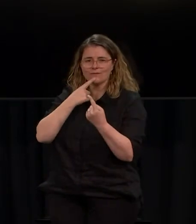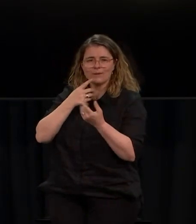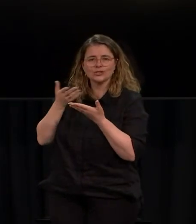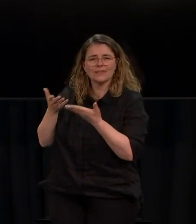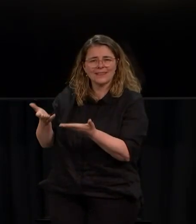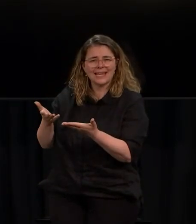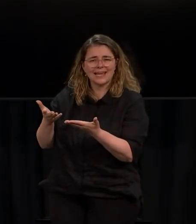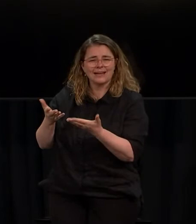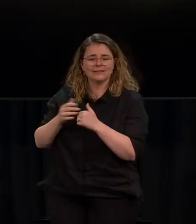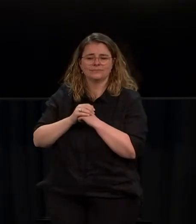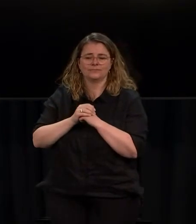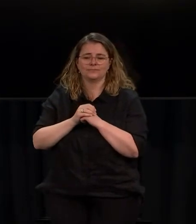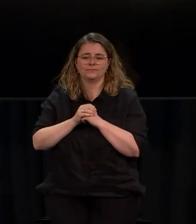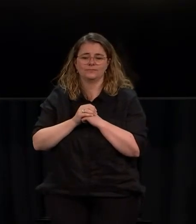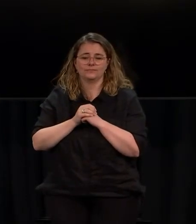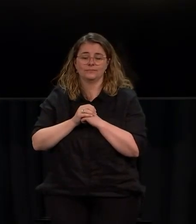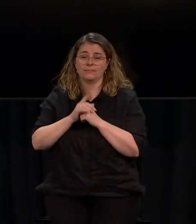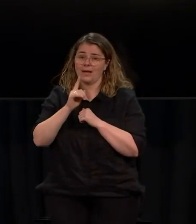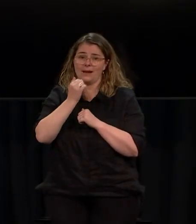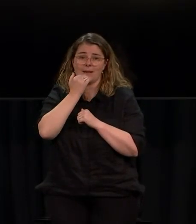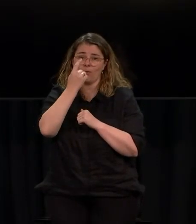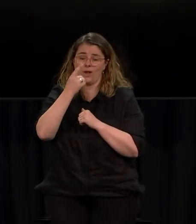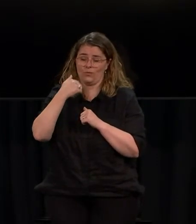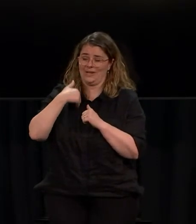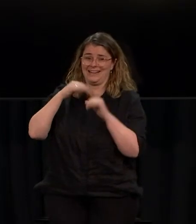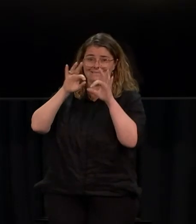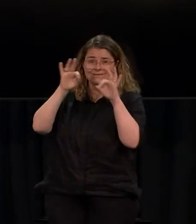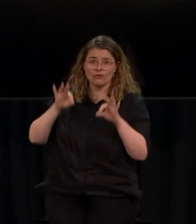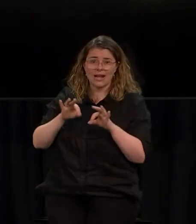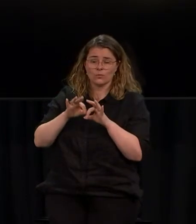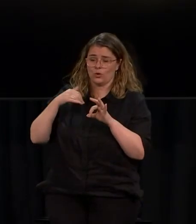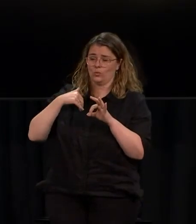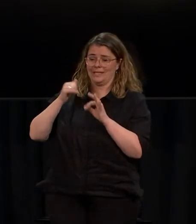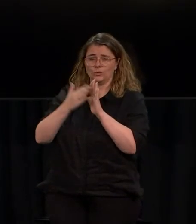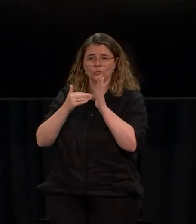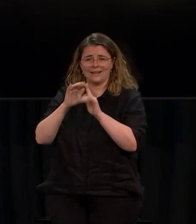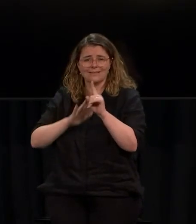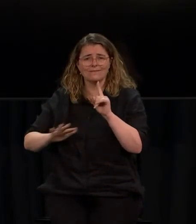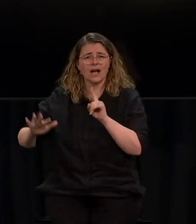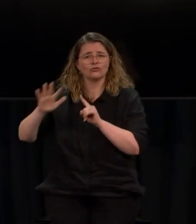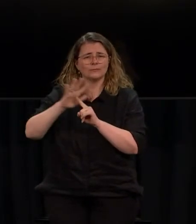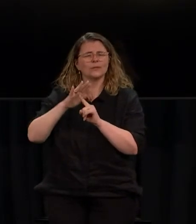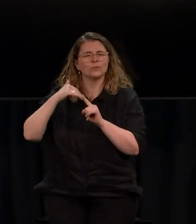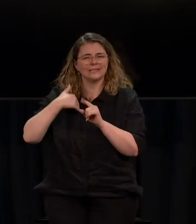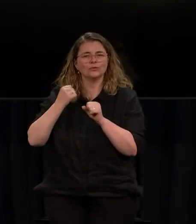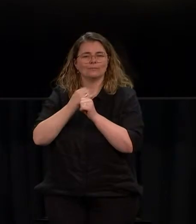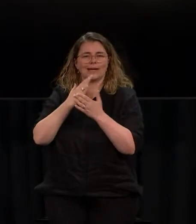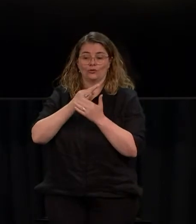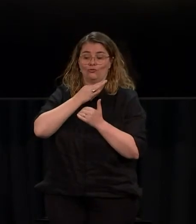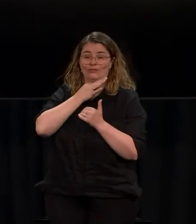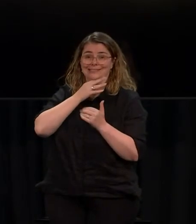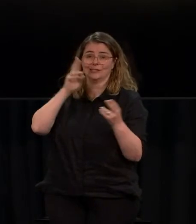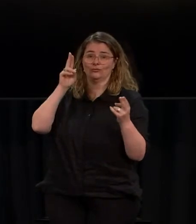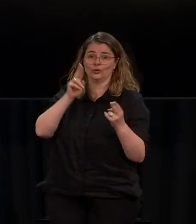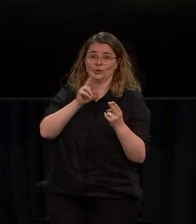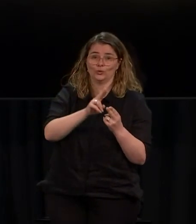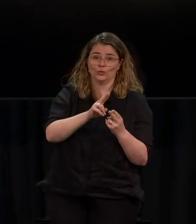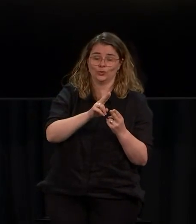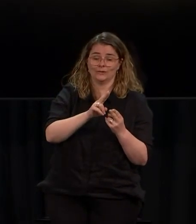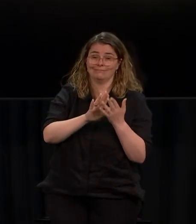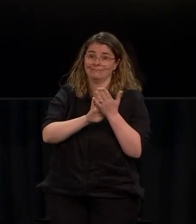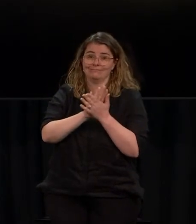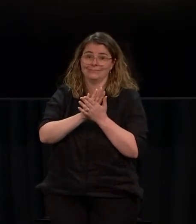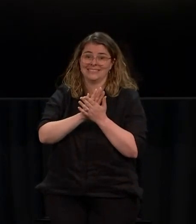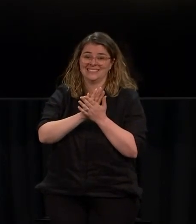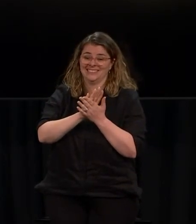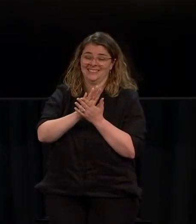we ultimately also need to create a framework and an environment where we are reducing risk, and that means reducing the amount